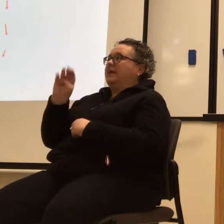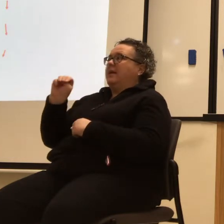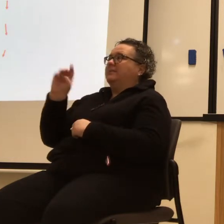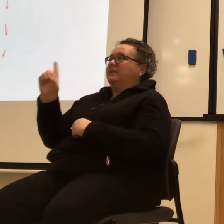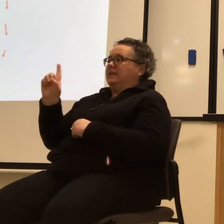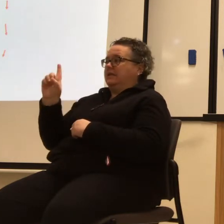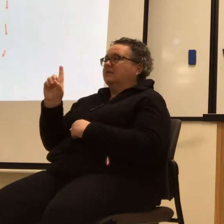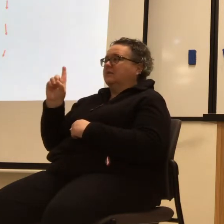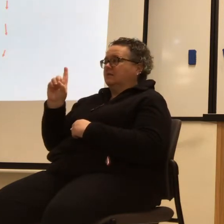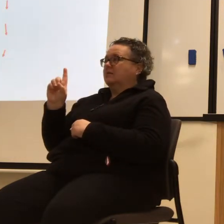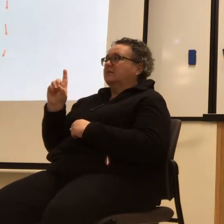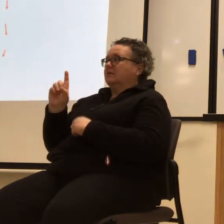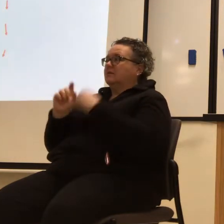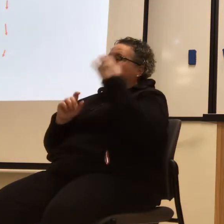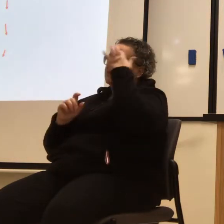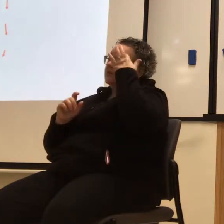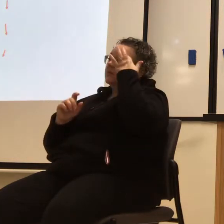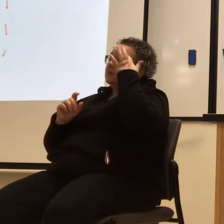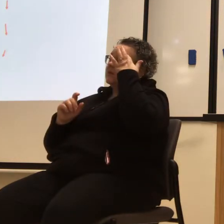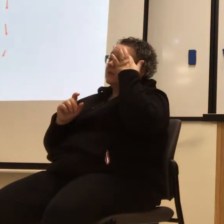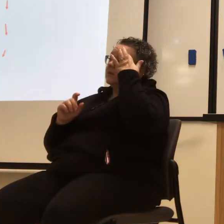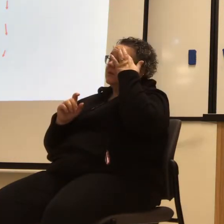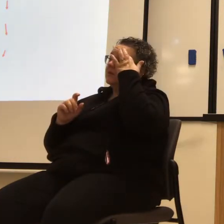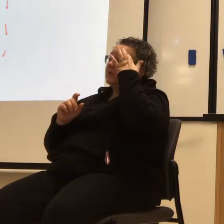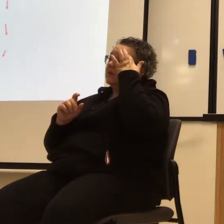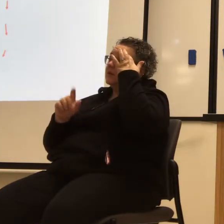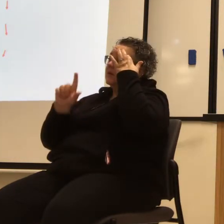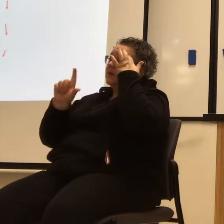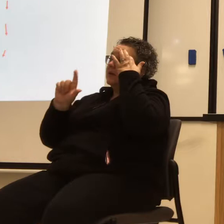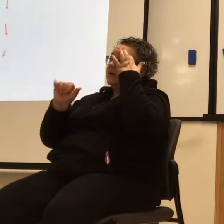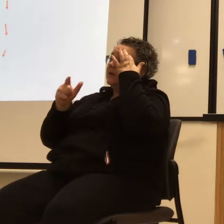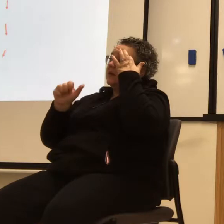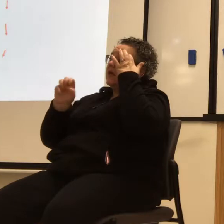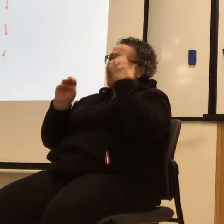Because Ligaments can heal. Yeah. But I